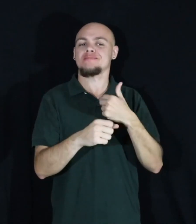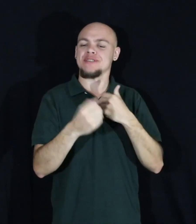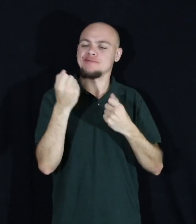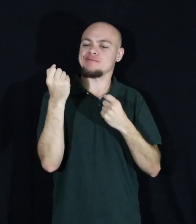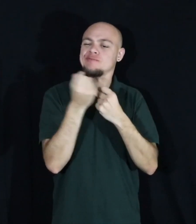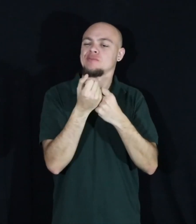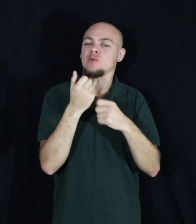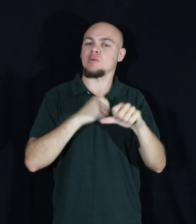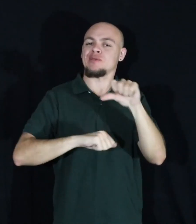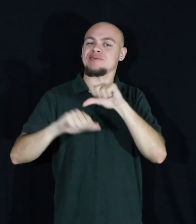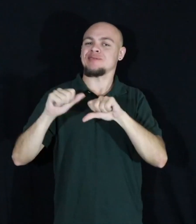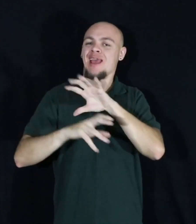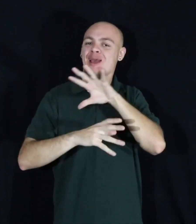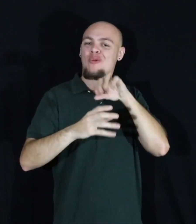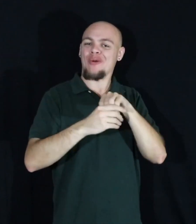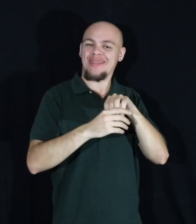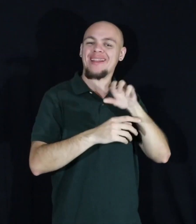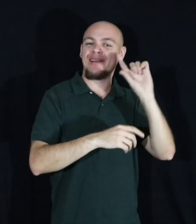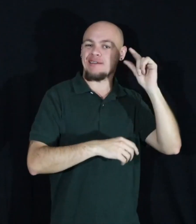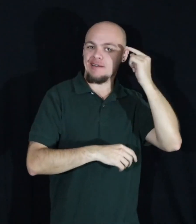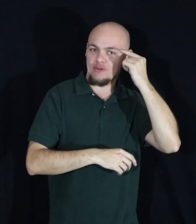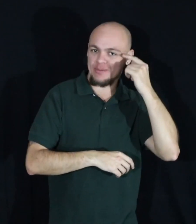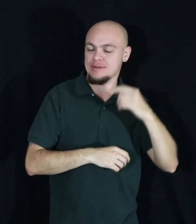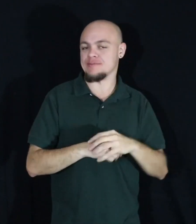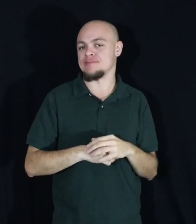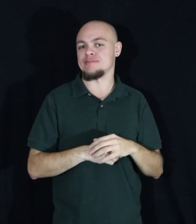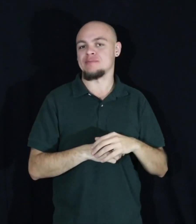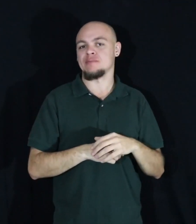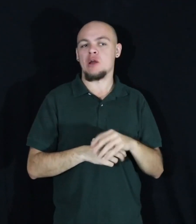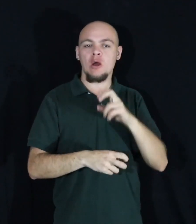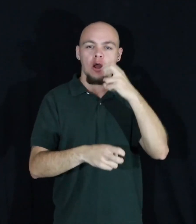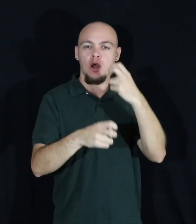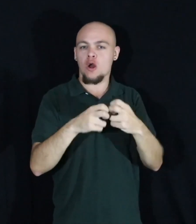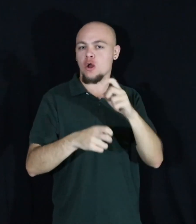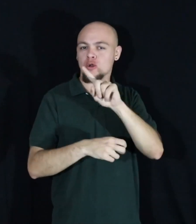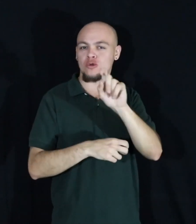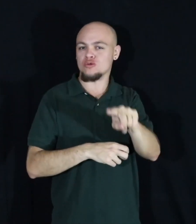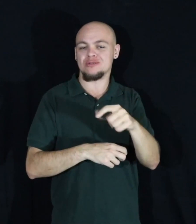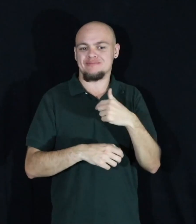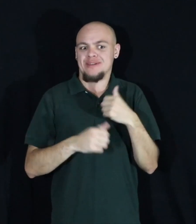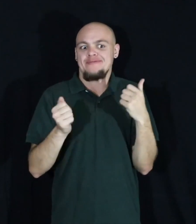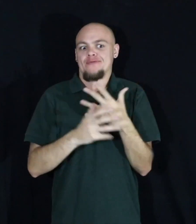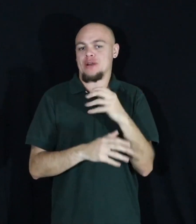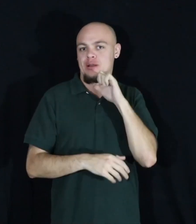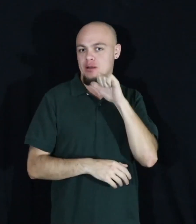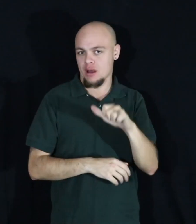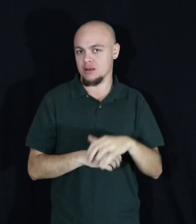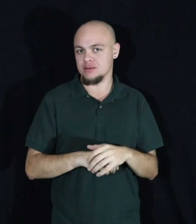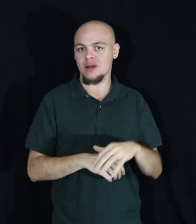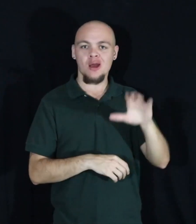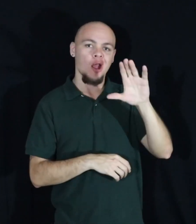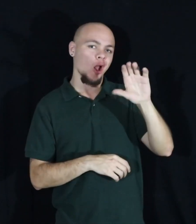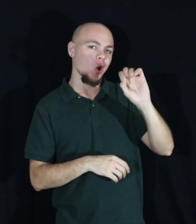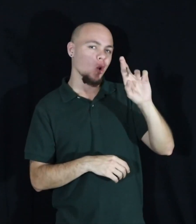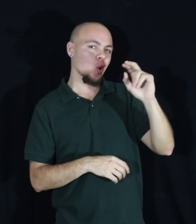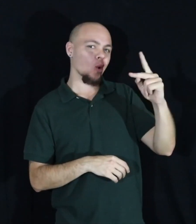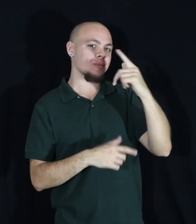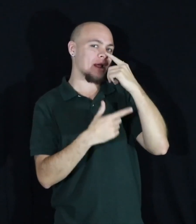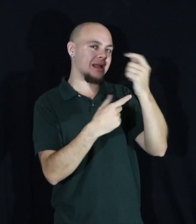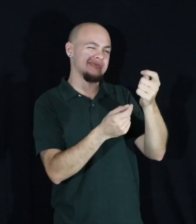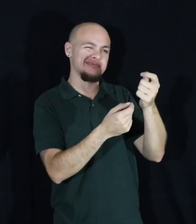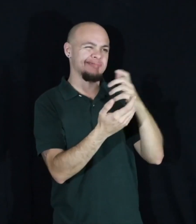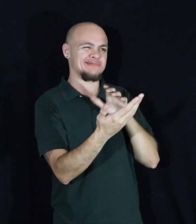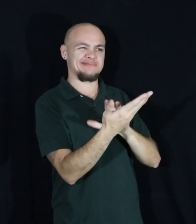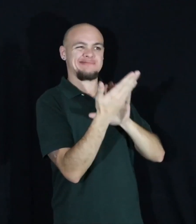science within government. I am not afraid of asking hard questions or taking on corporate interests in the service of the